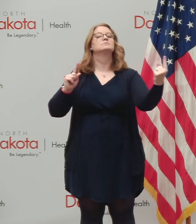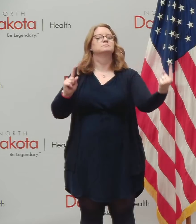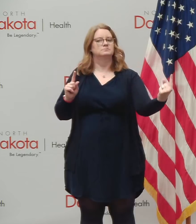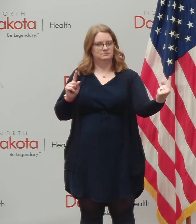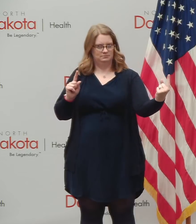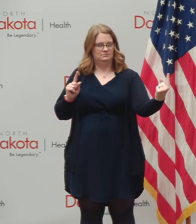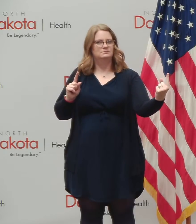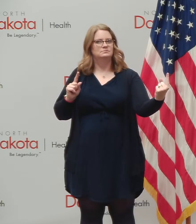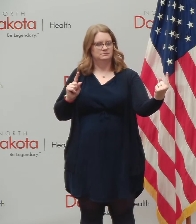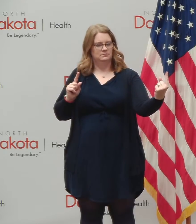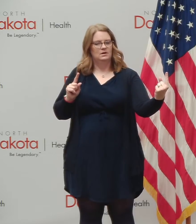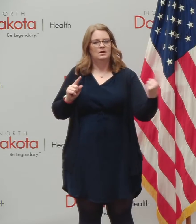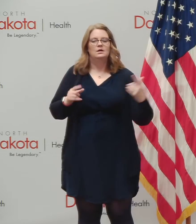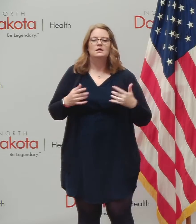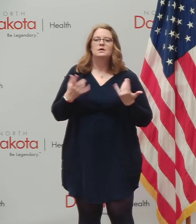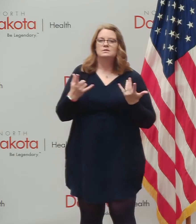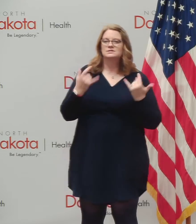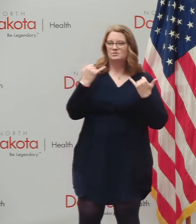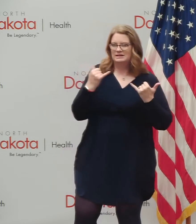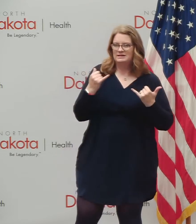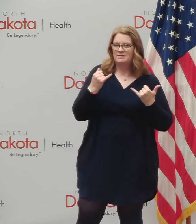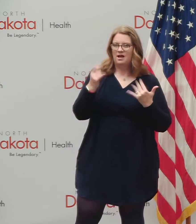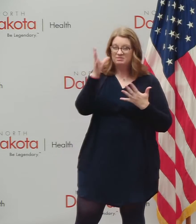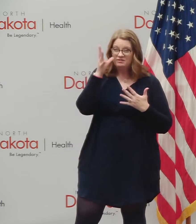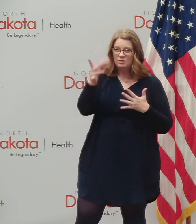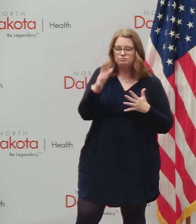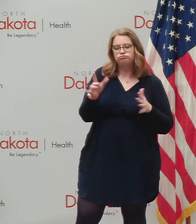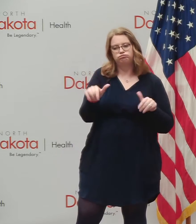we've got a challenging time ahead of us, and